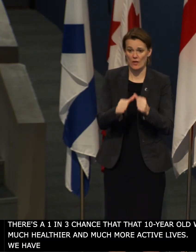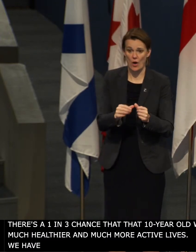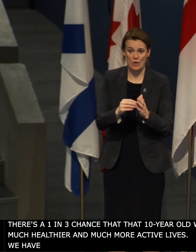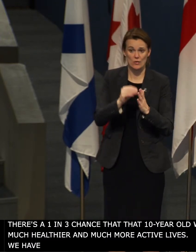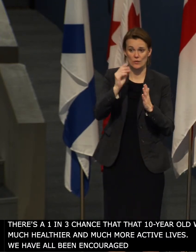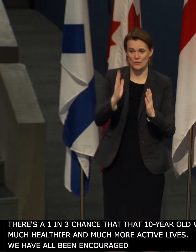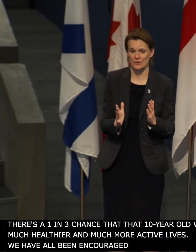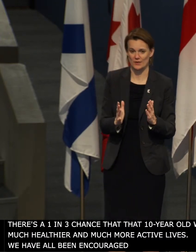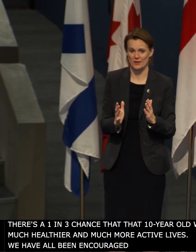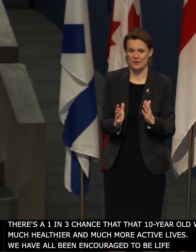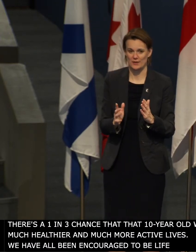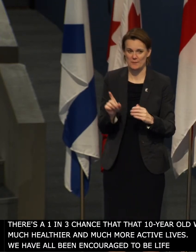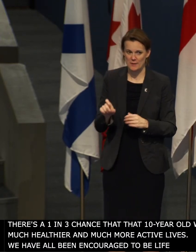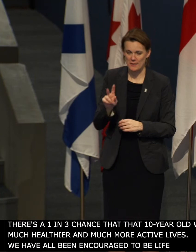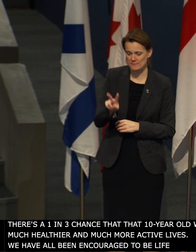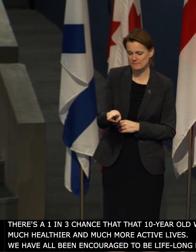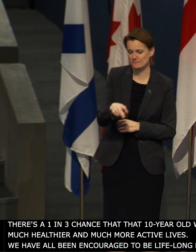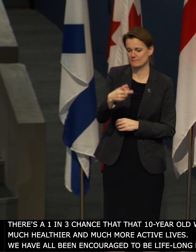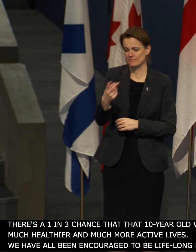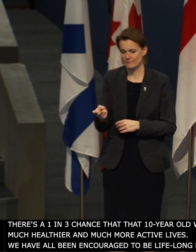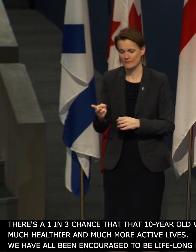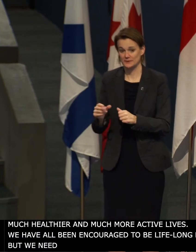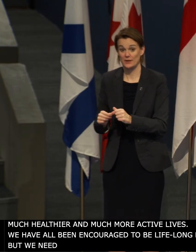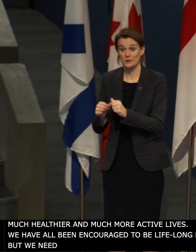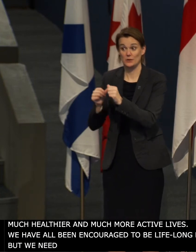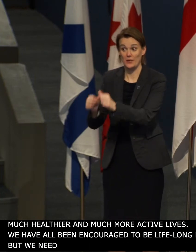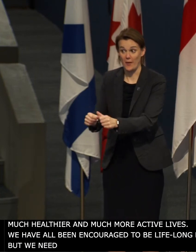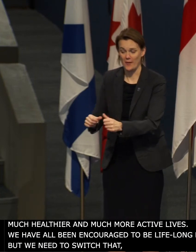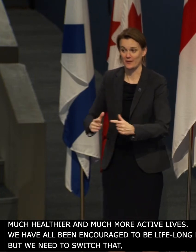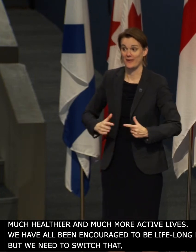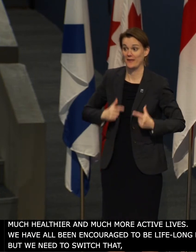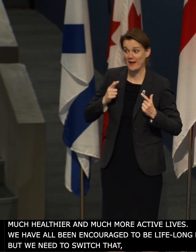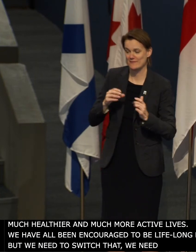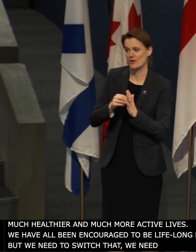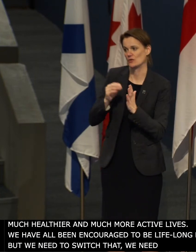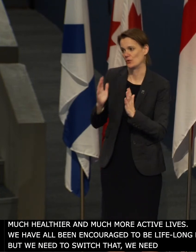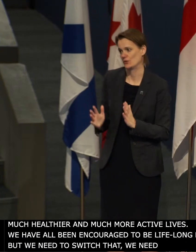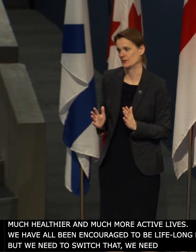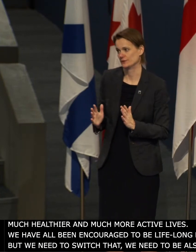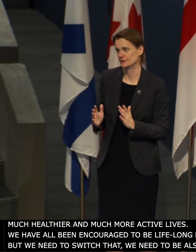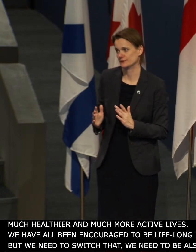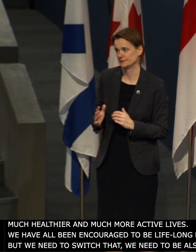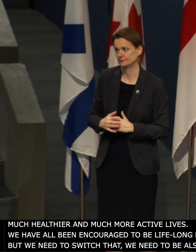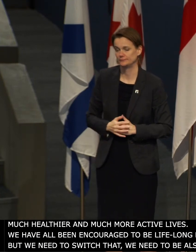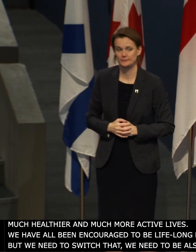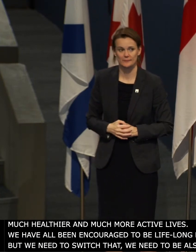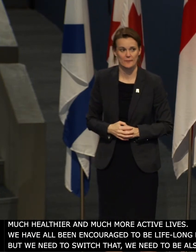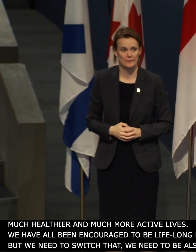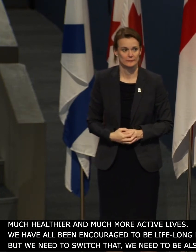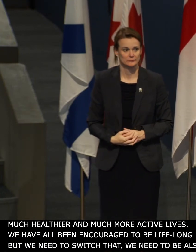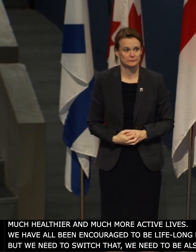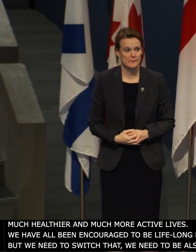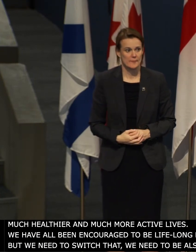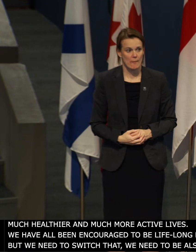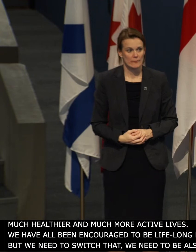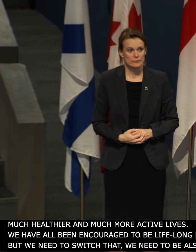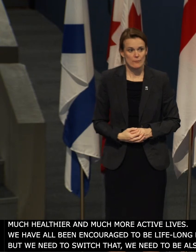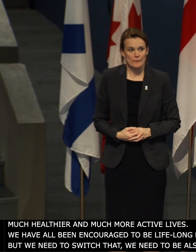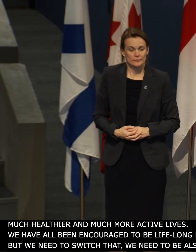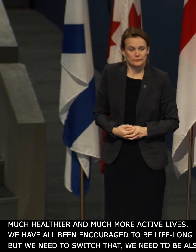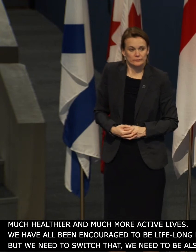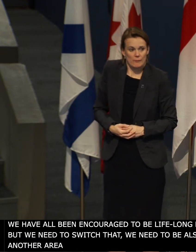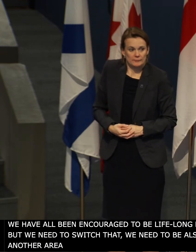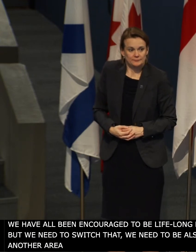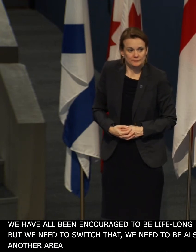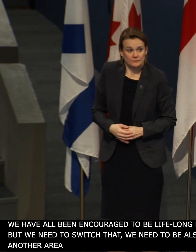but we need to switch that. We need to be also long life learners. Another area in which we're